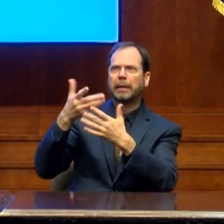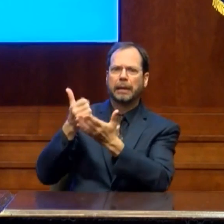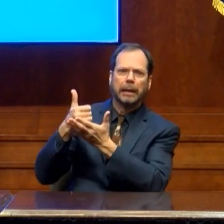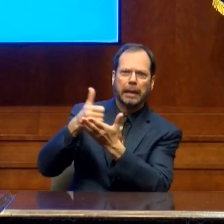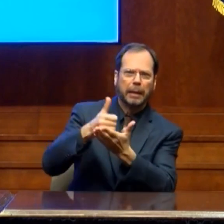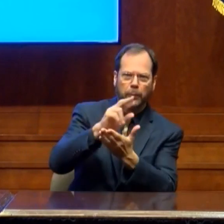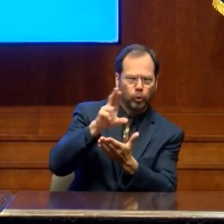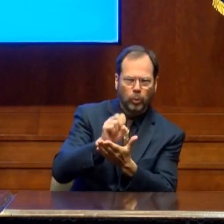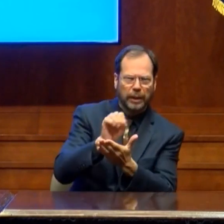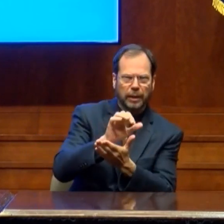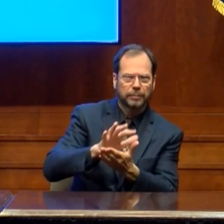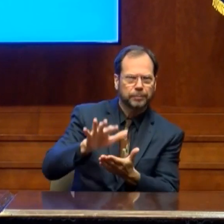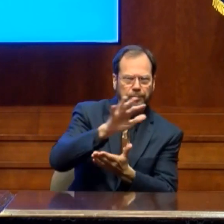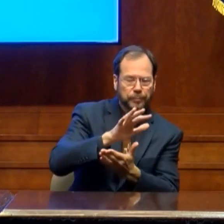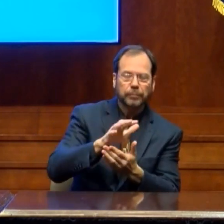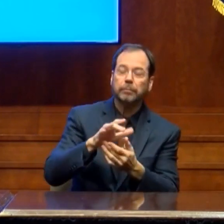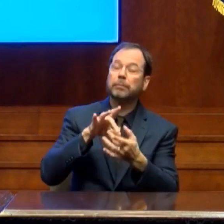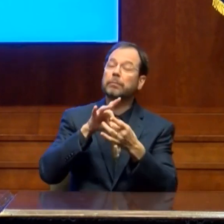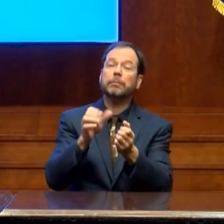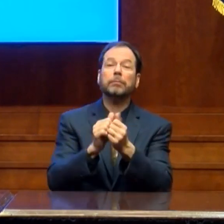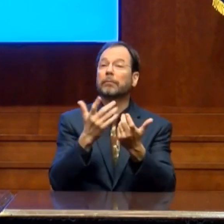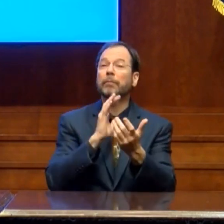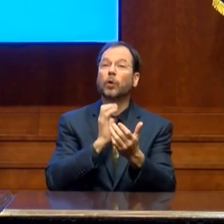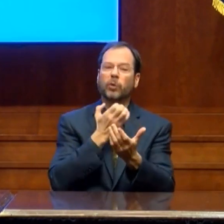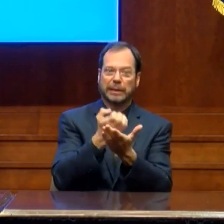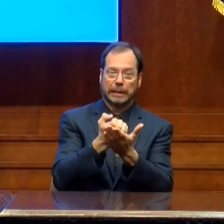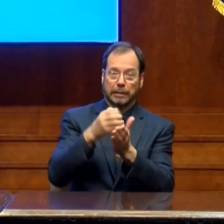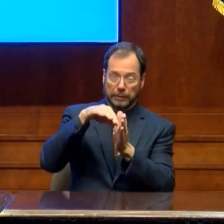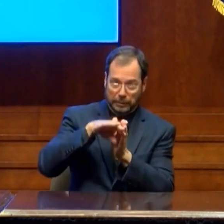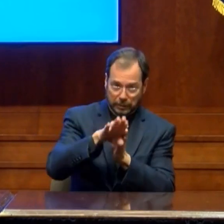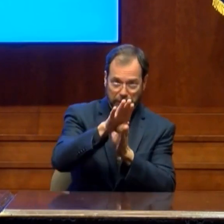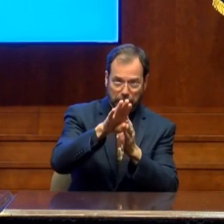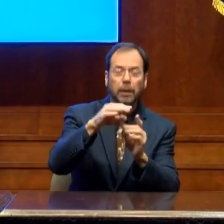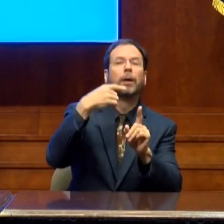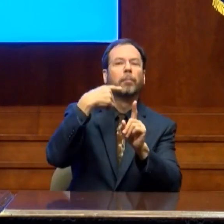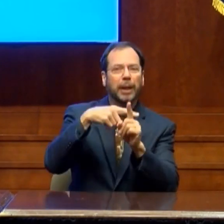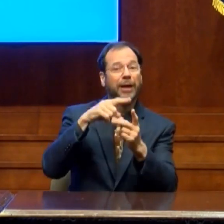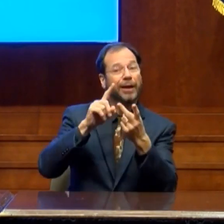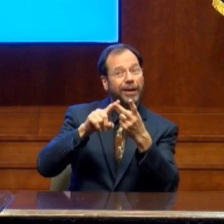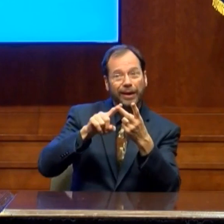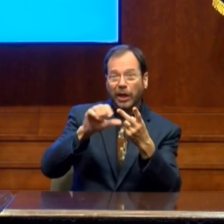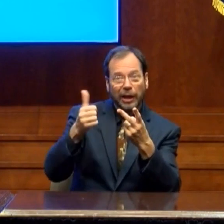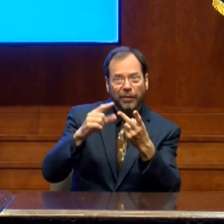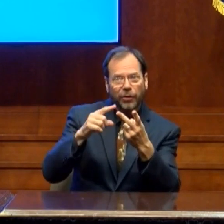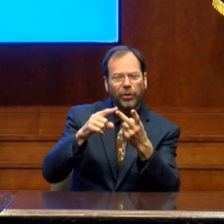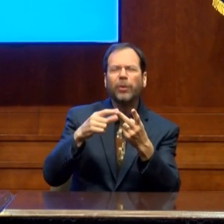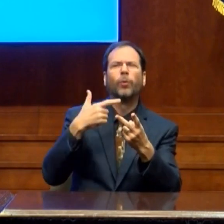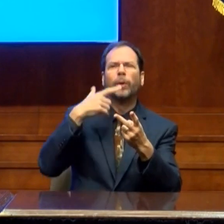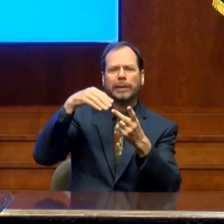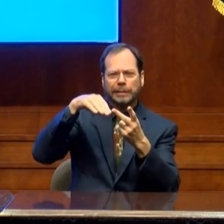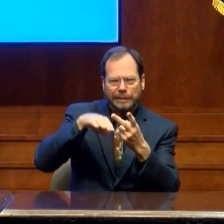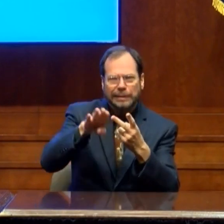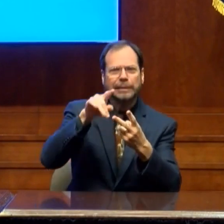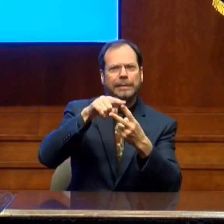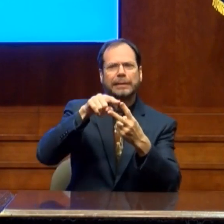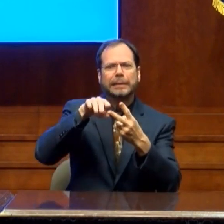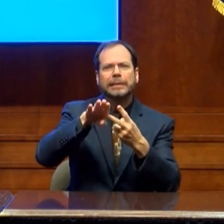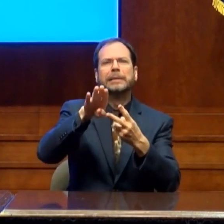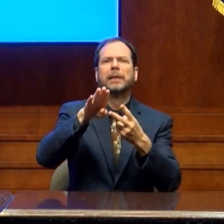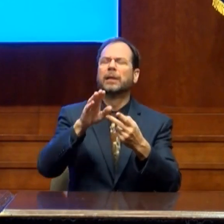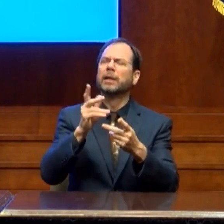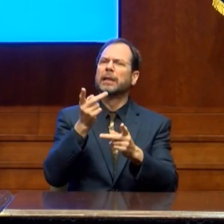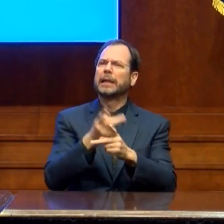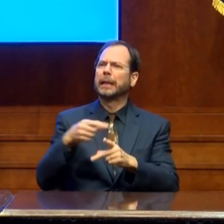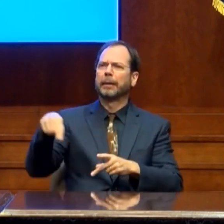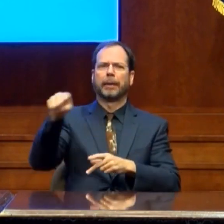of America, both with regard to economic revitalization, but also doing so in ways that maintain